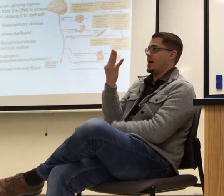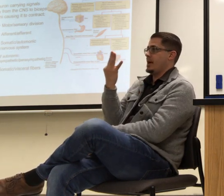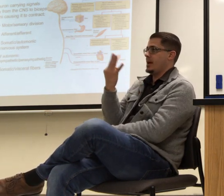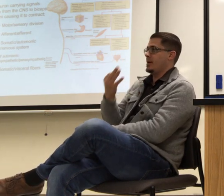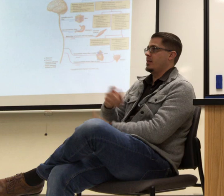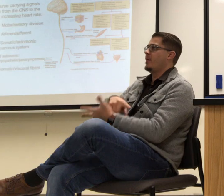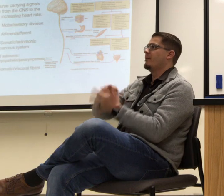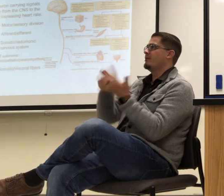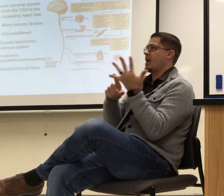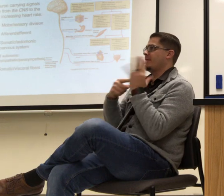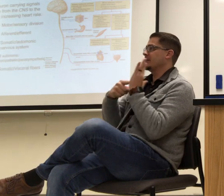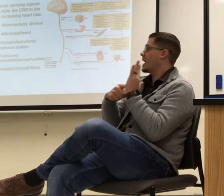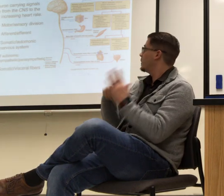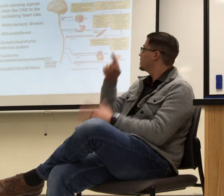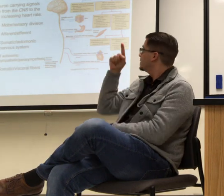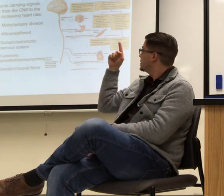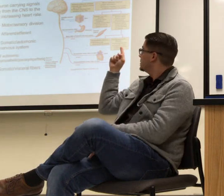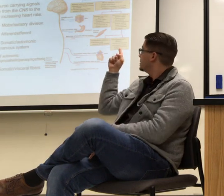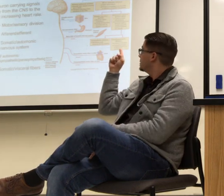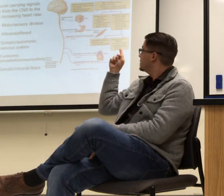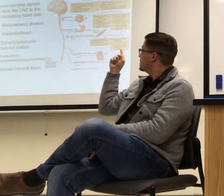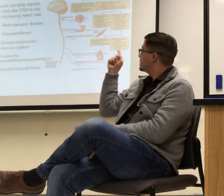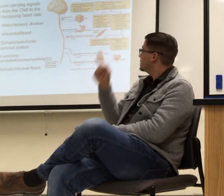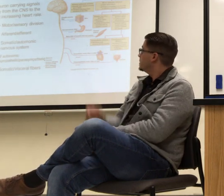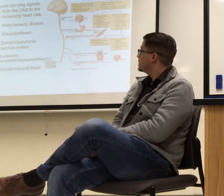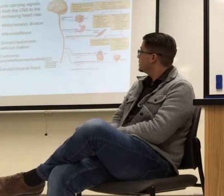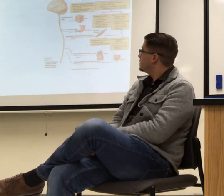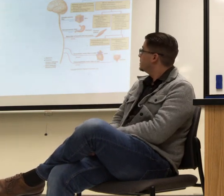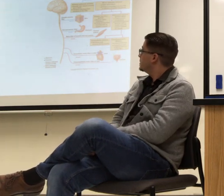five examples here. There's that one,